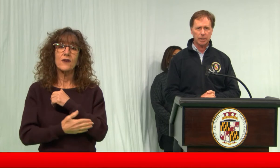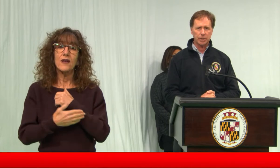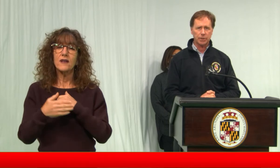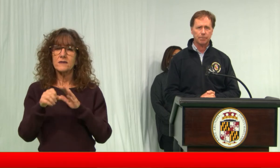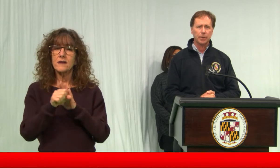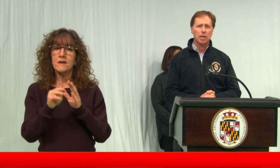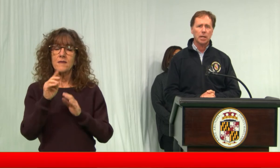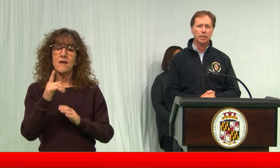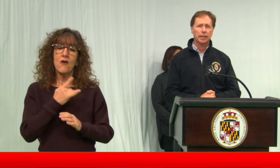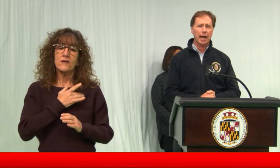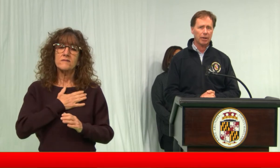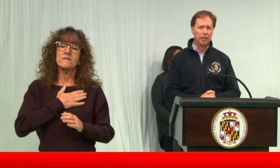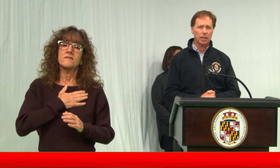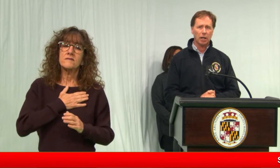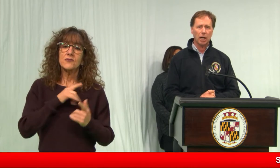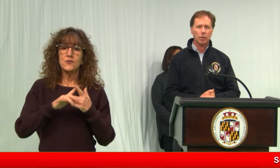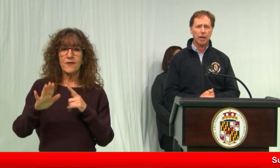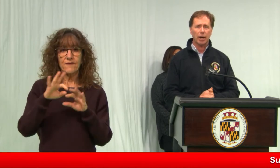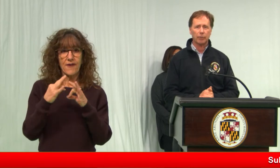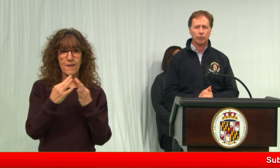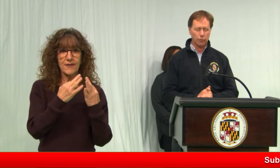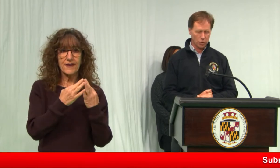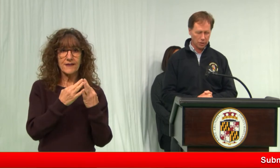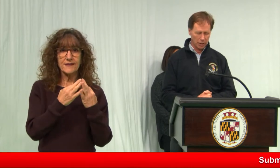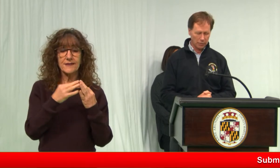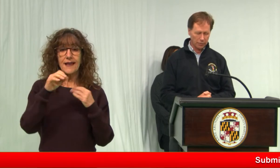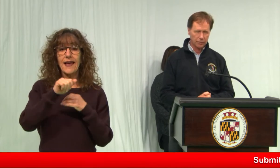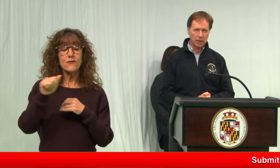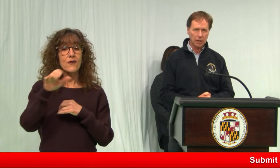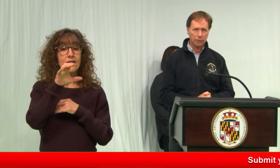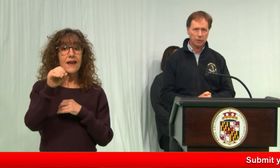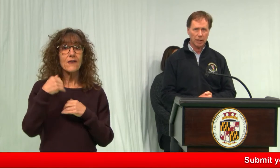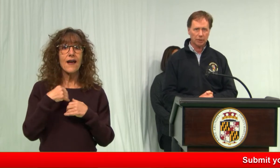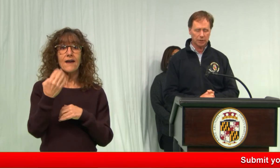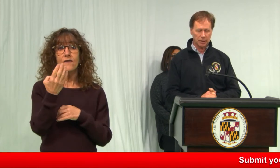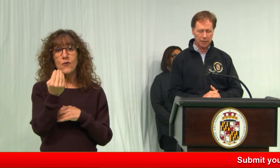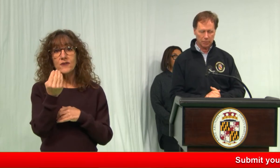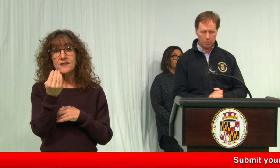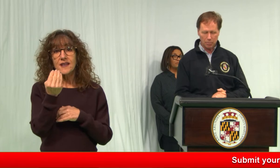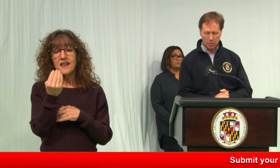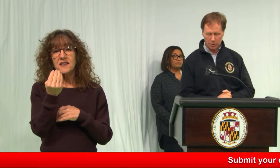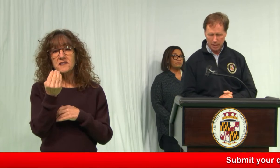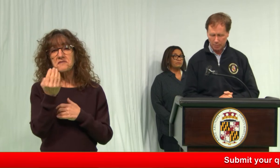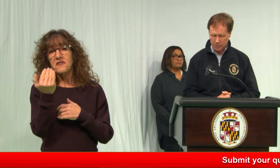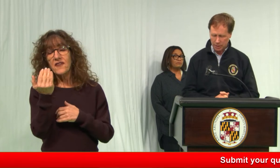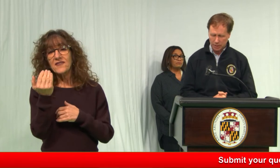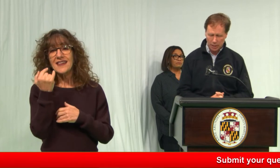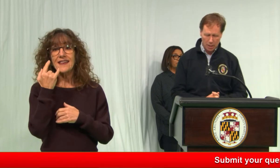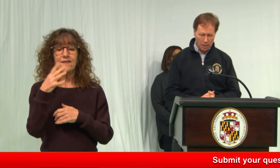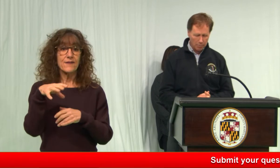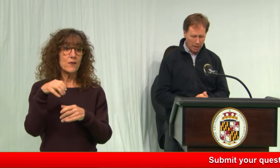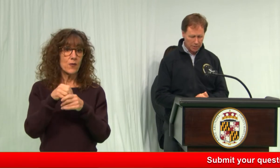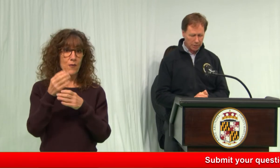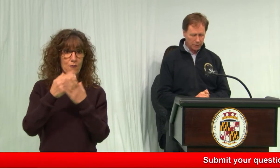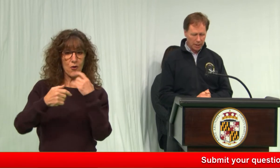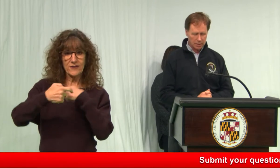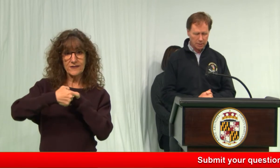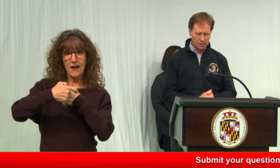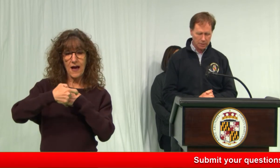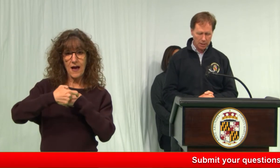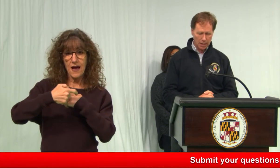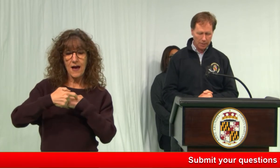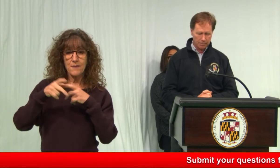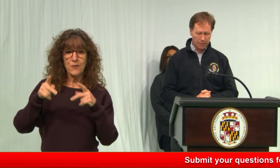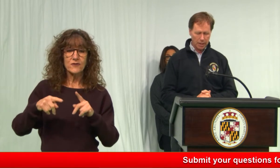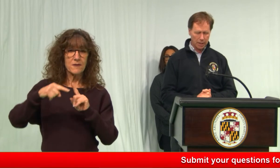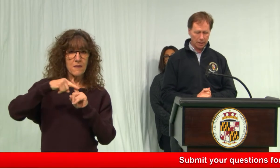their families. In the county, we have 15, if you count the part-time resident, positive